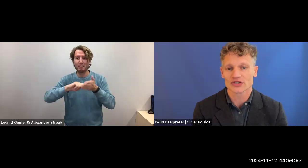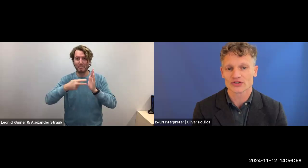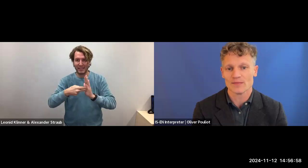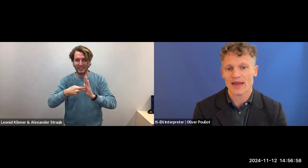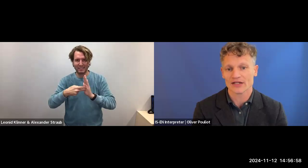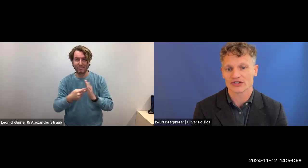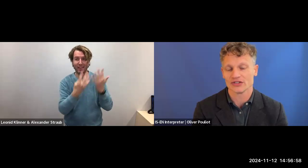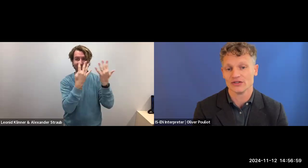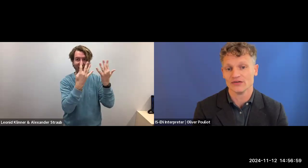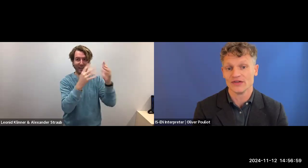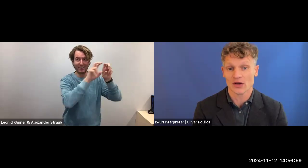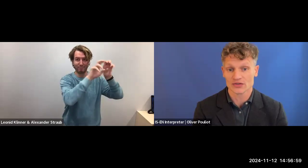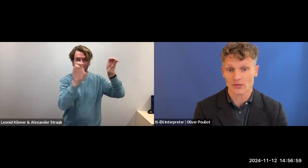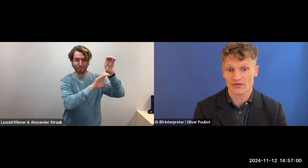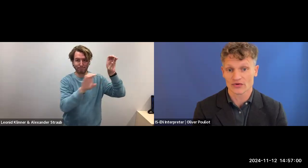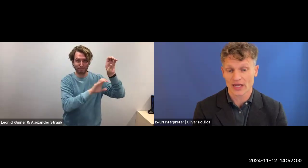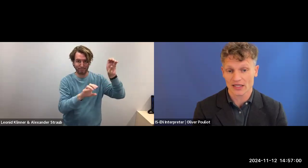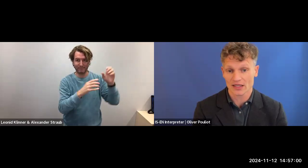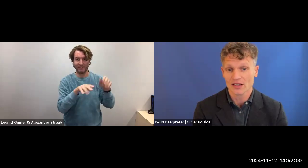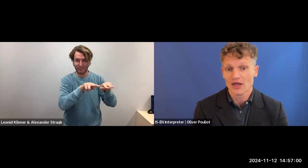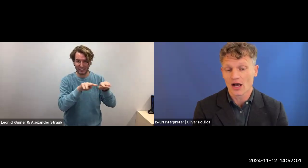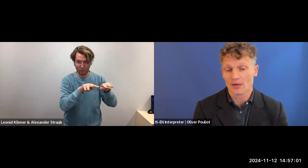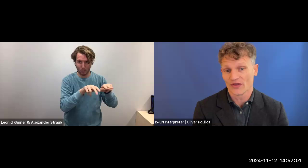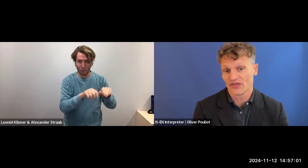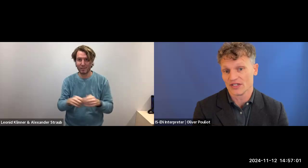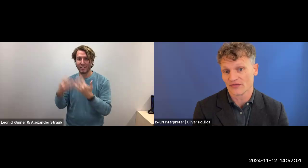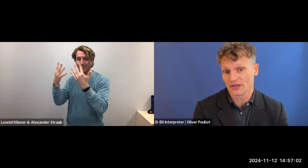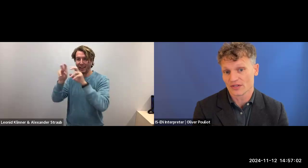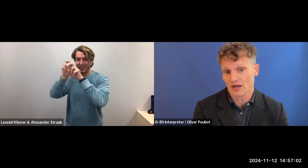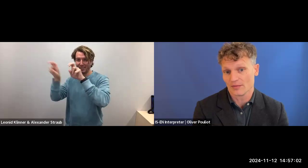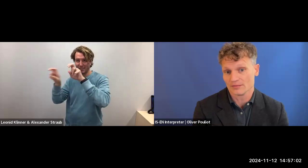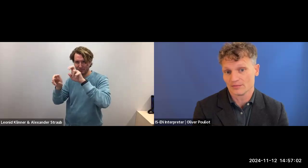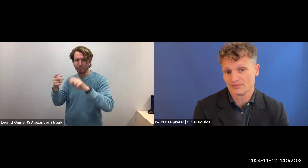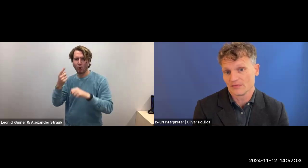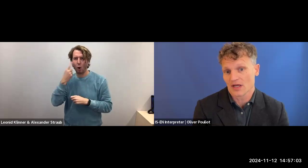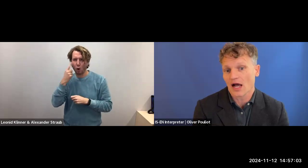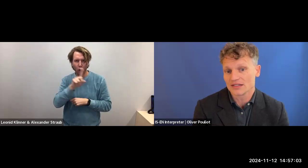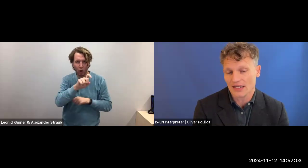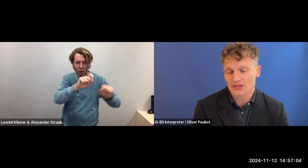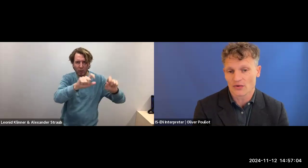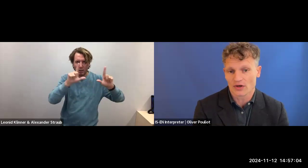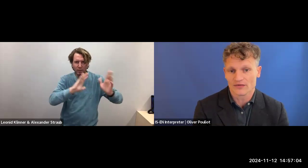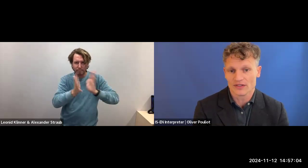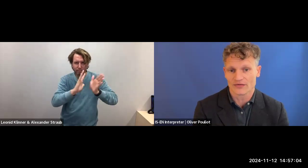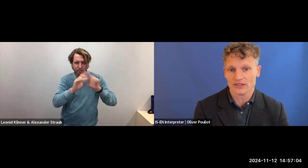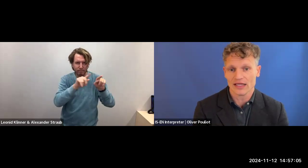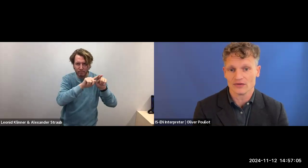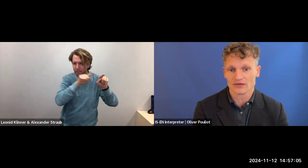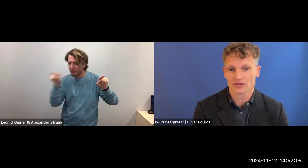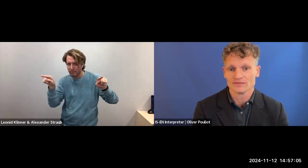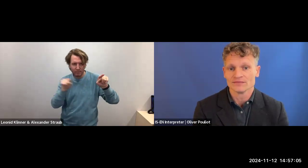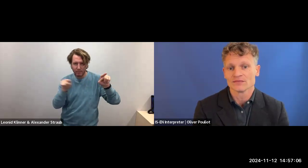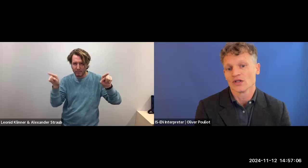want to make sure to match the videos that we've created with the different content or the